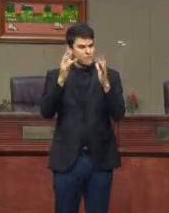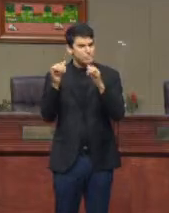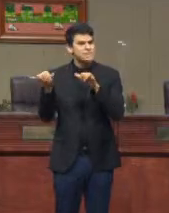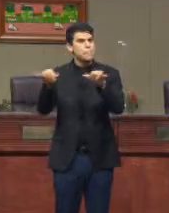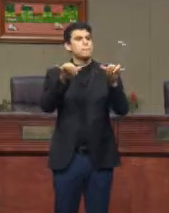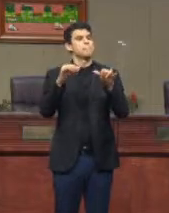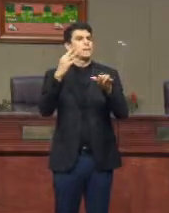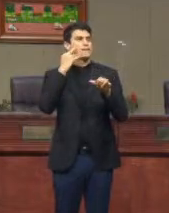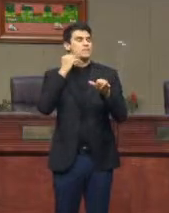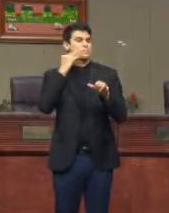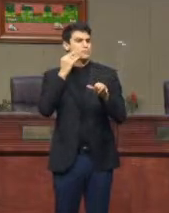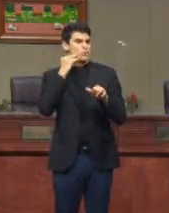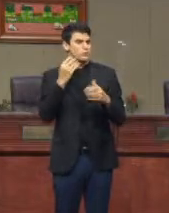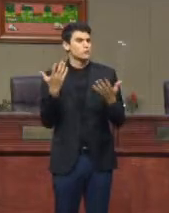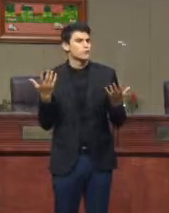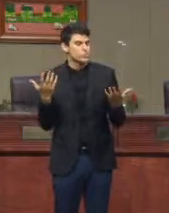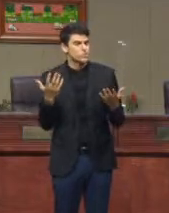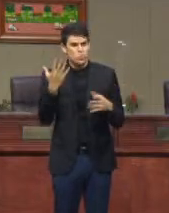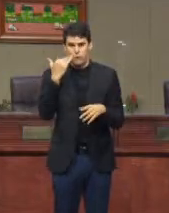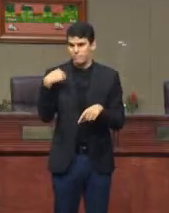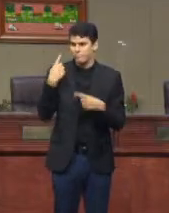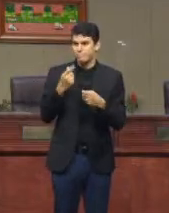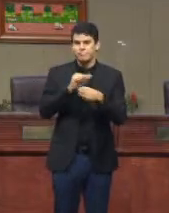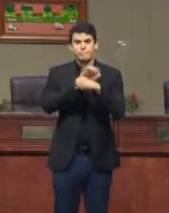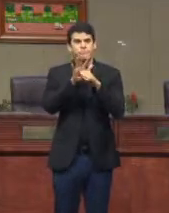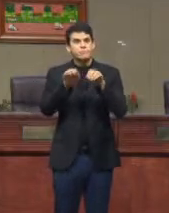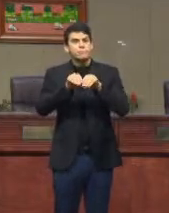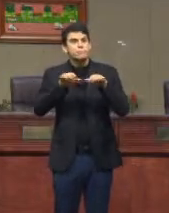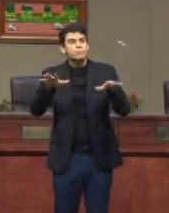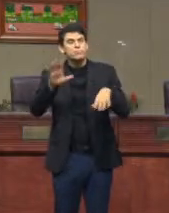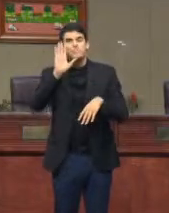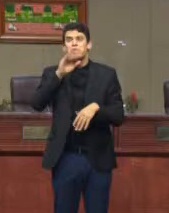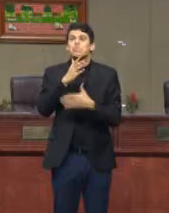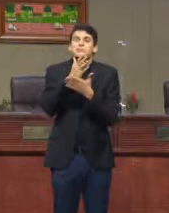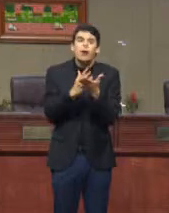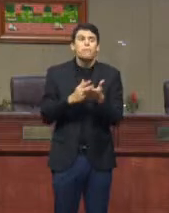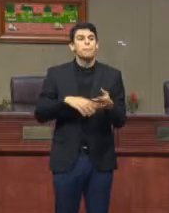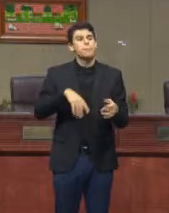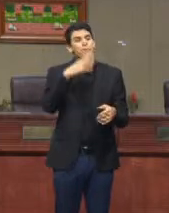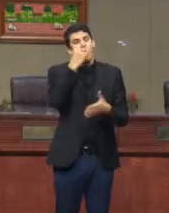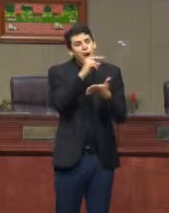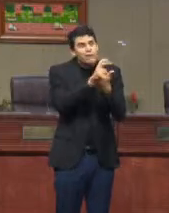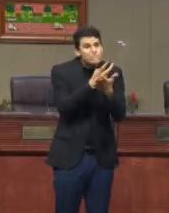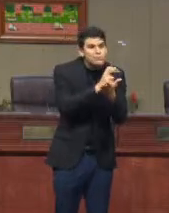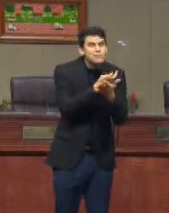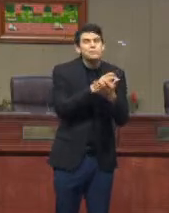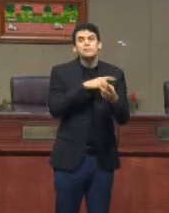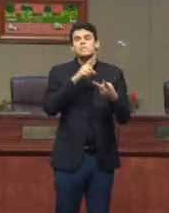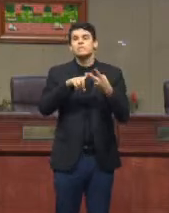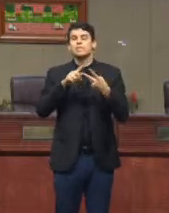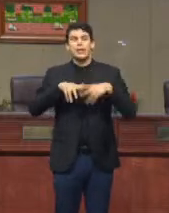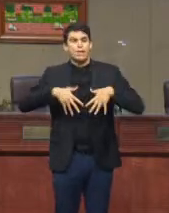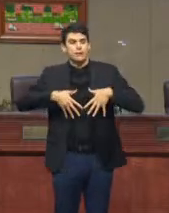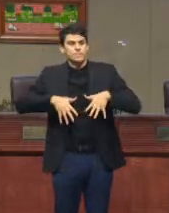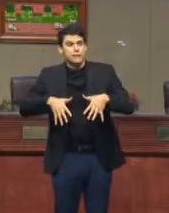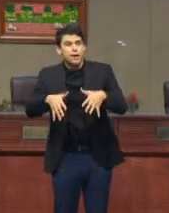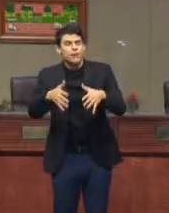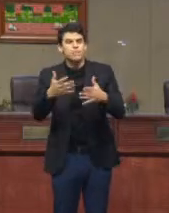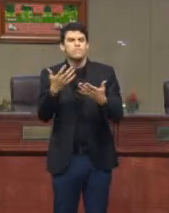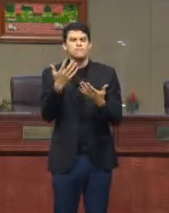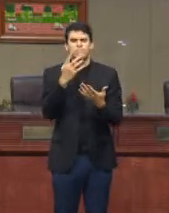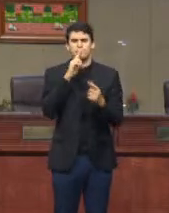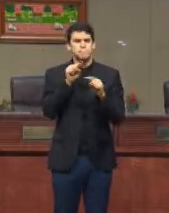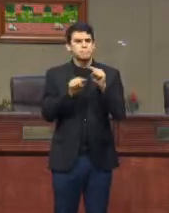have experienced some insomnia, some anxiety, and other things in your daily